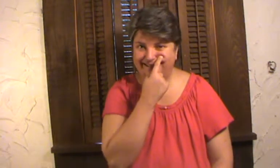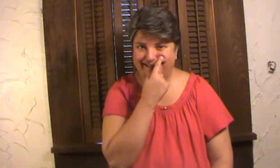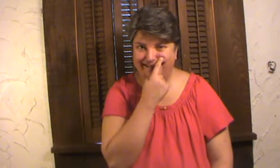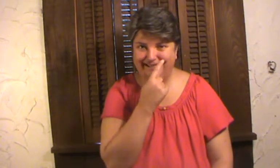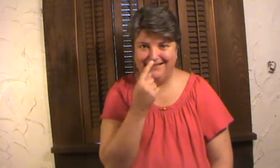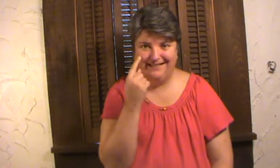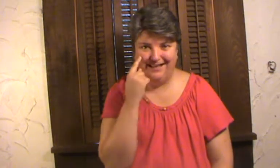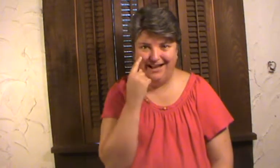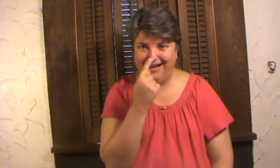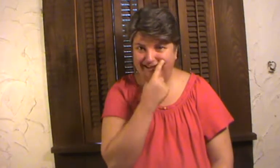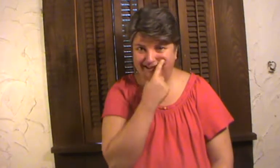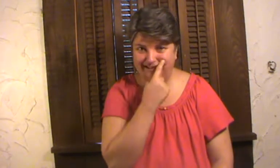Eyes, eyes.